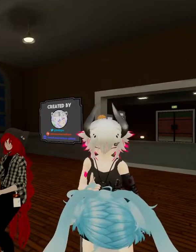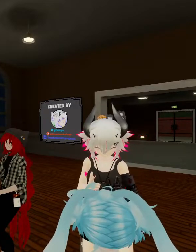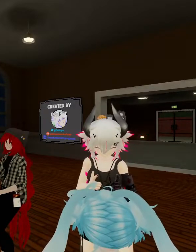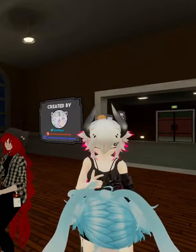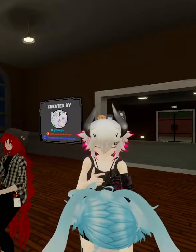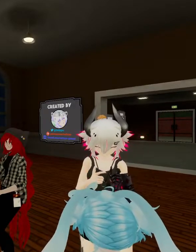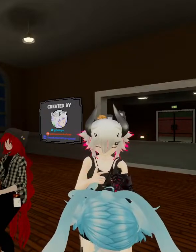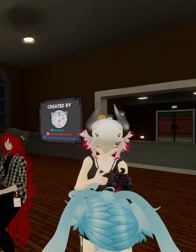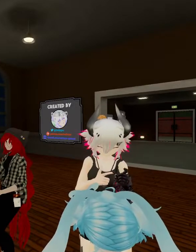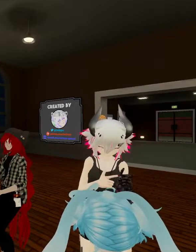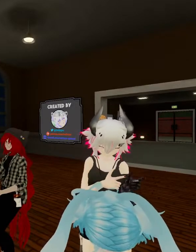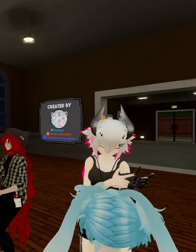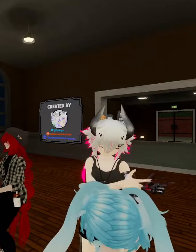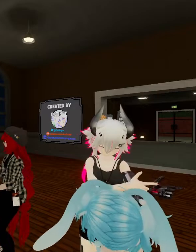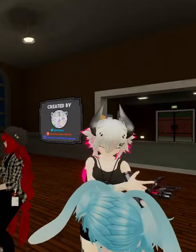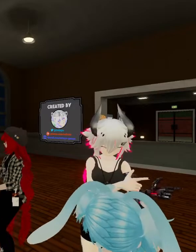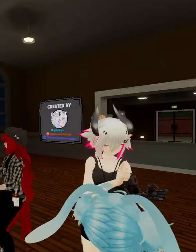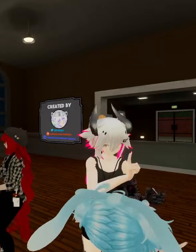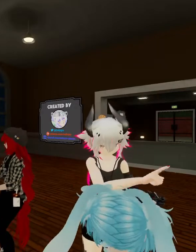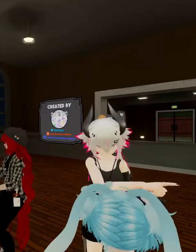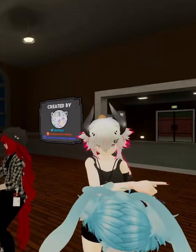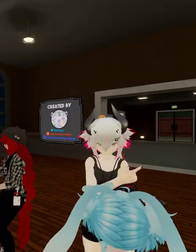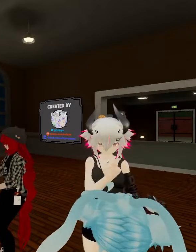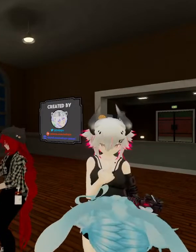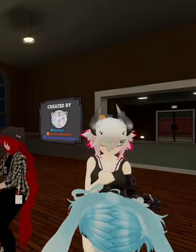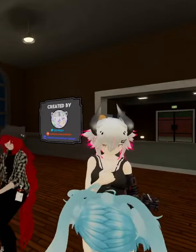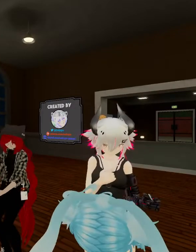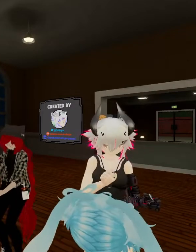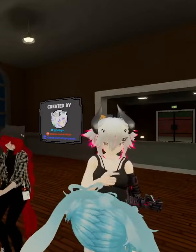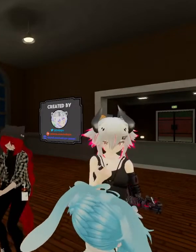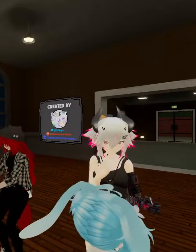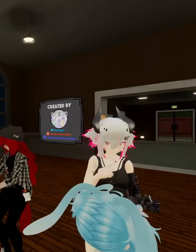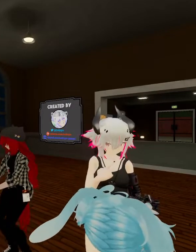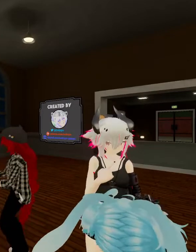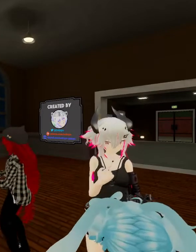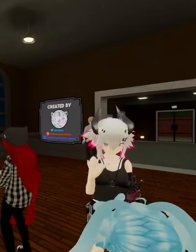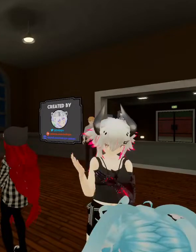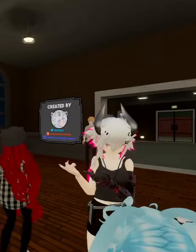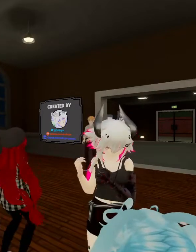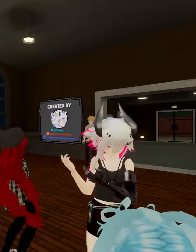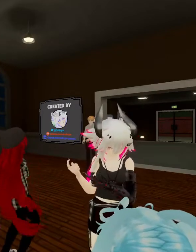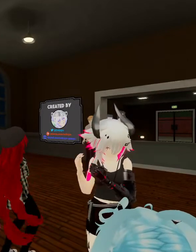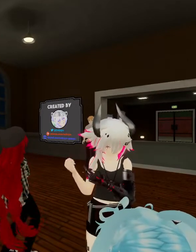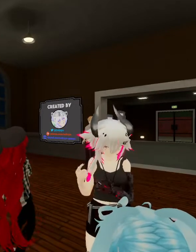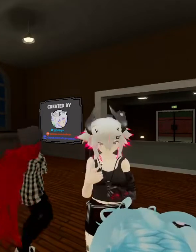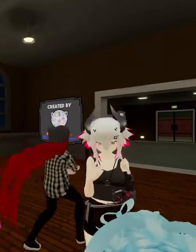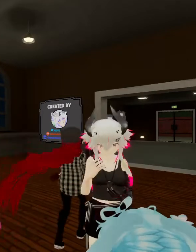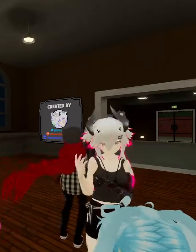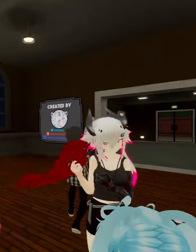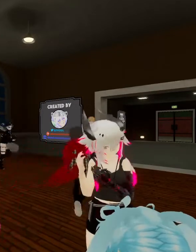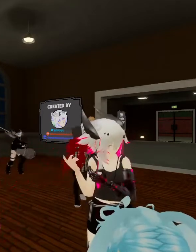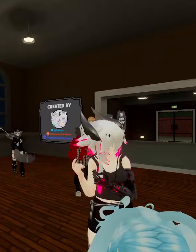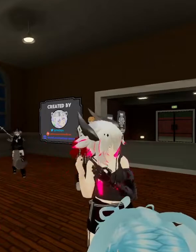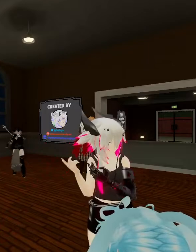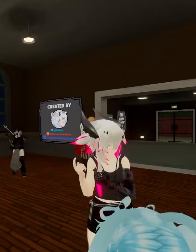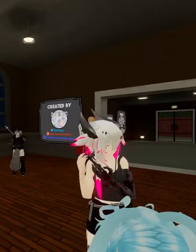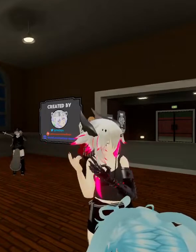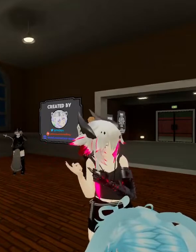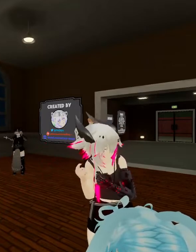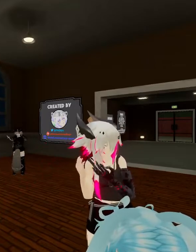basically try and get out into the parking lot, and then there's a little guardhouse next to this big gate. And inside the guardhouse is a button. You